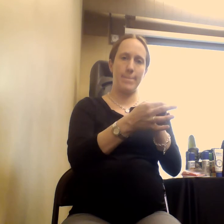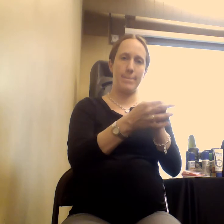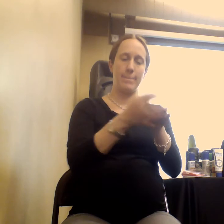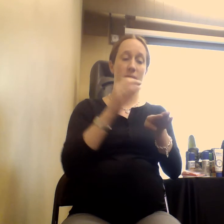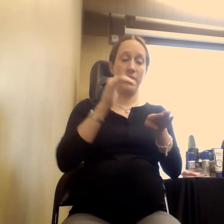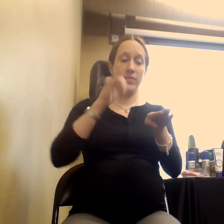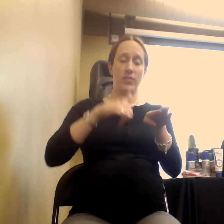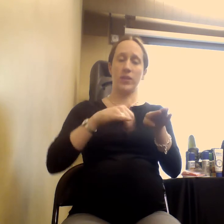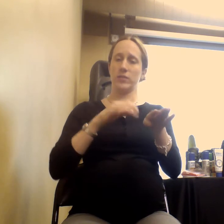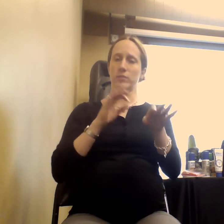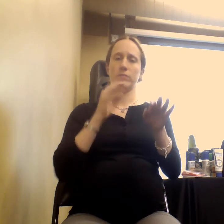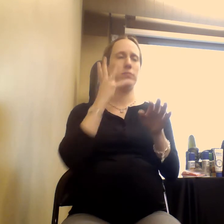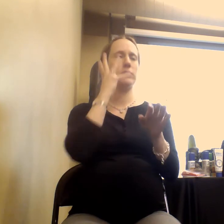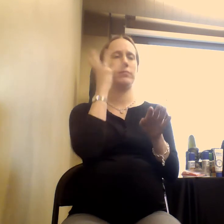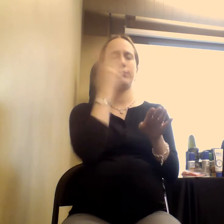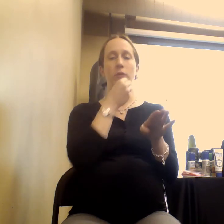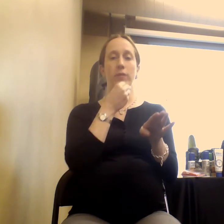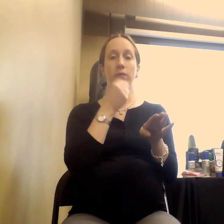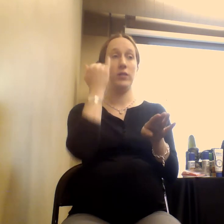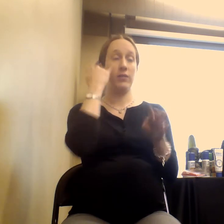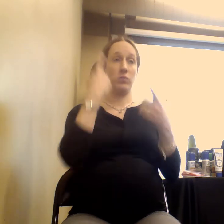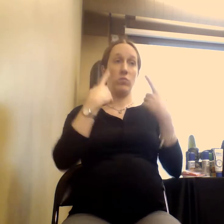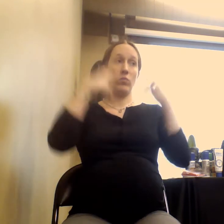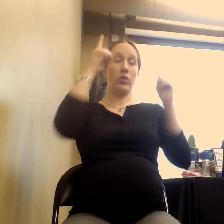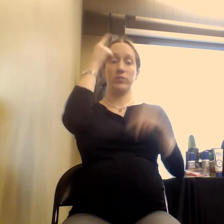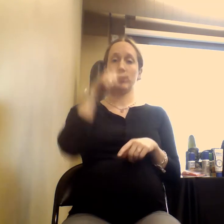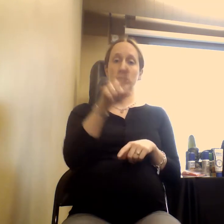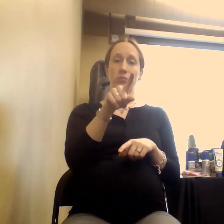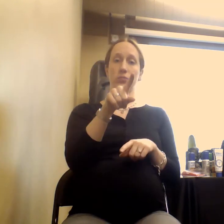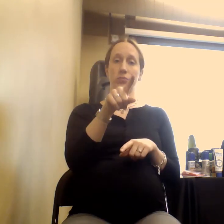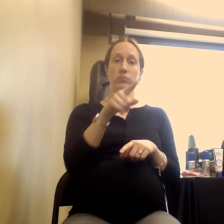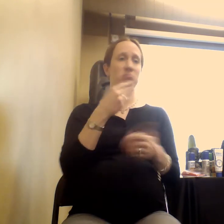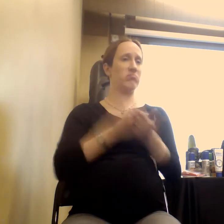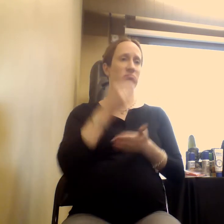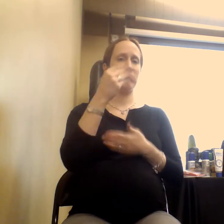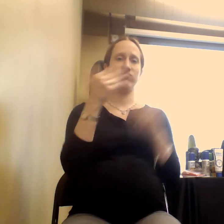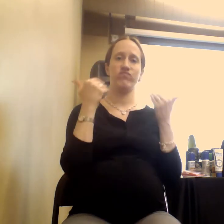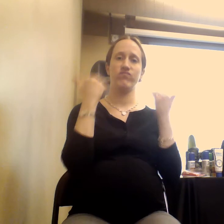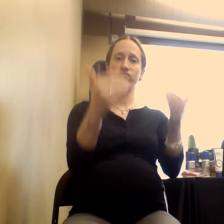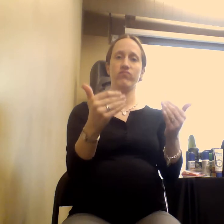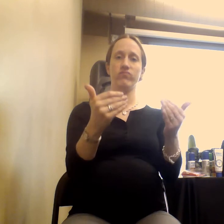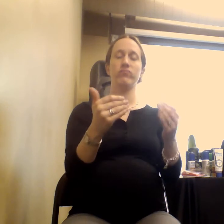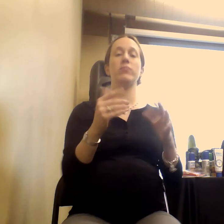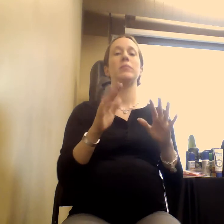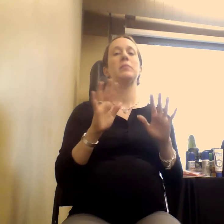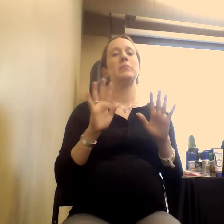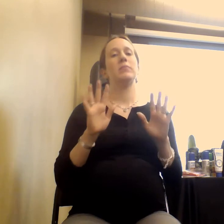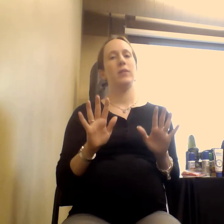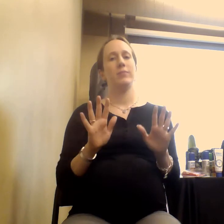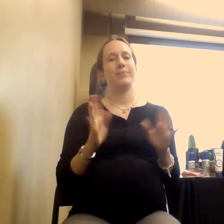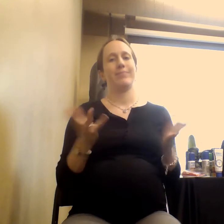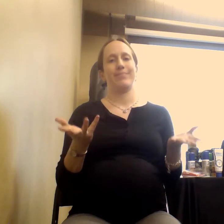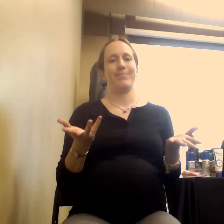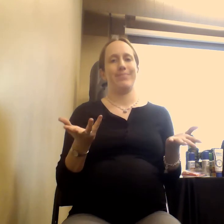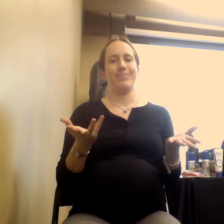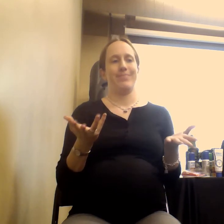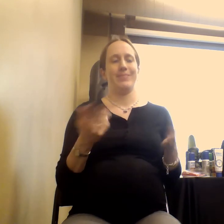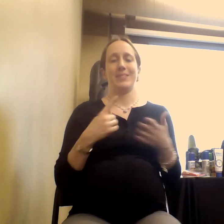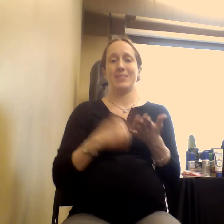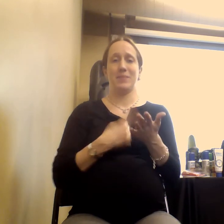that, it's much more expensive. Our most expensive high-tech boot is right there. I had to find this on a one-off